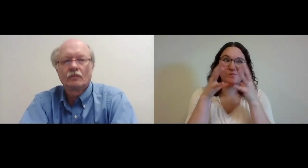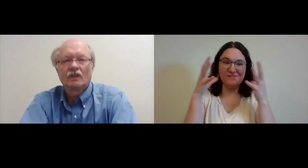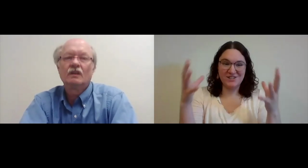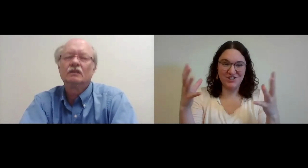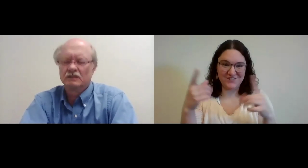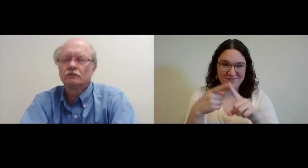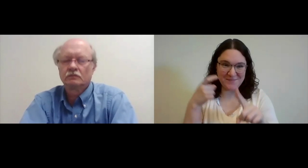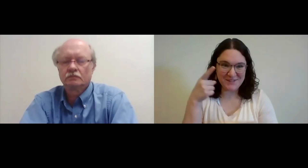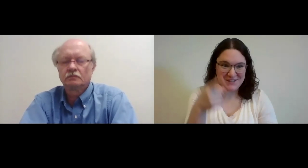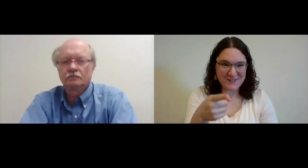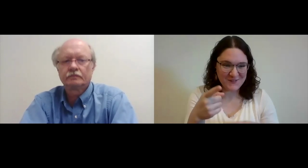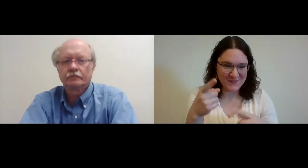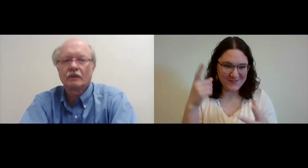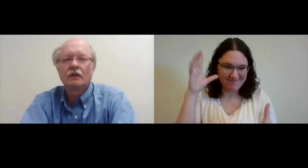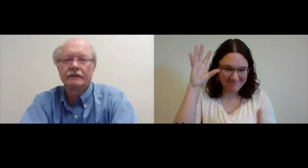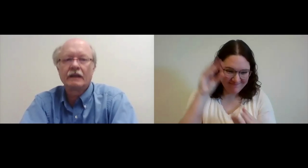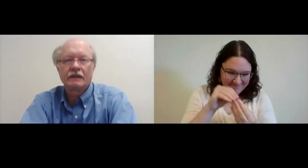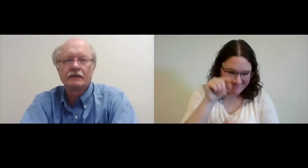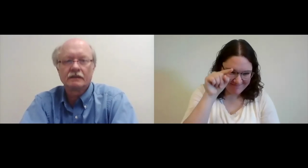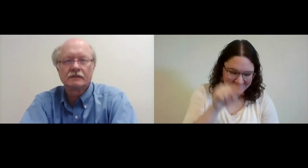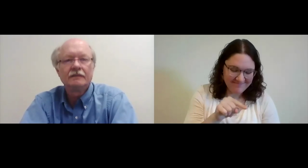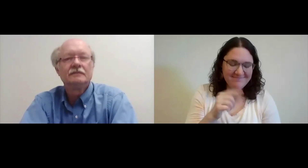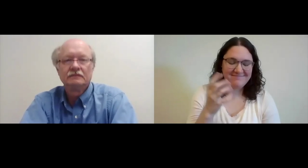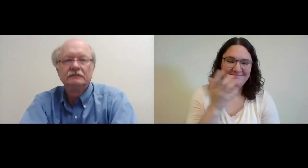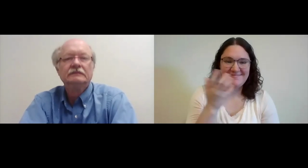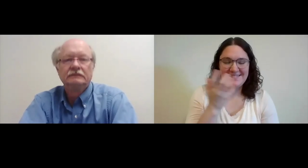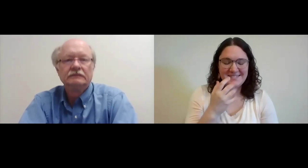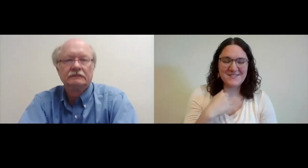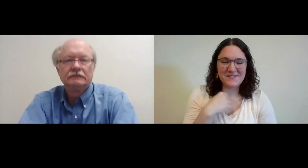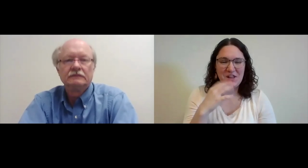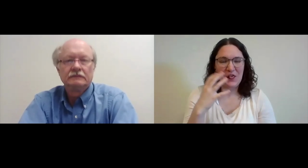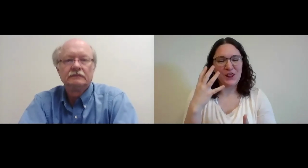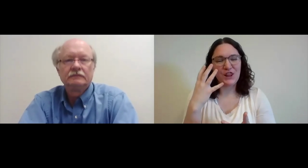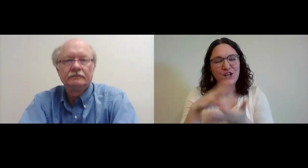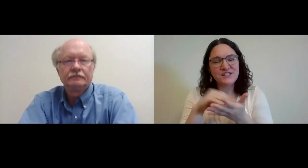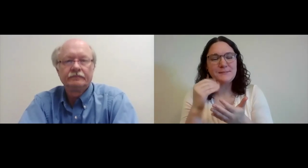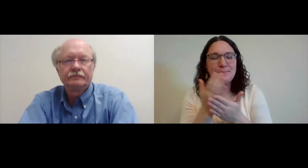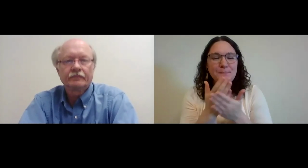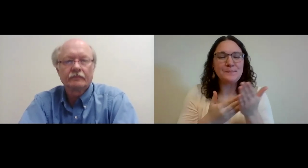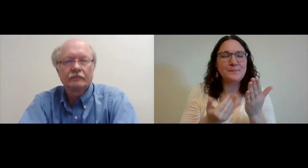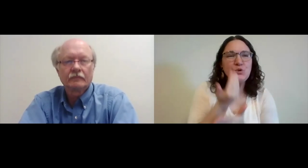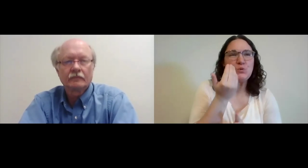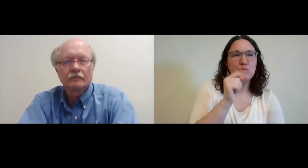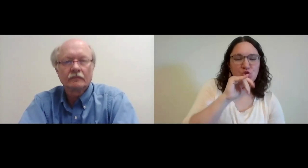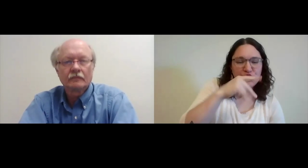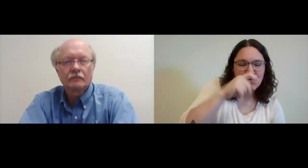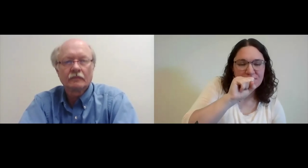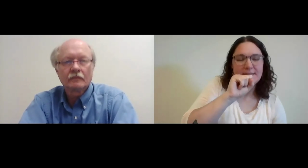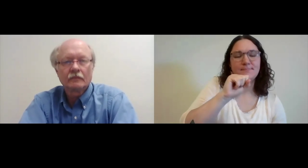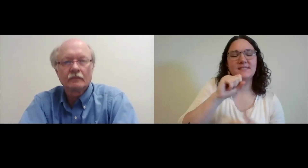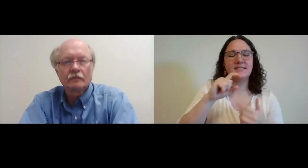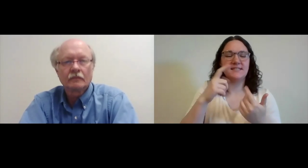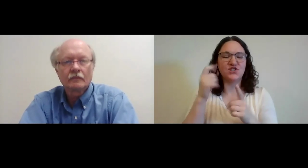Sure. I appreciate you asking me to come here and explain about insurance. There's a